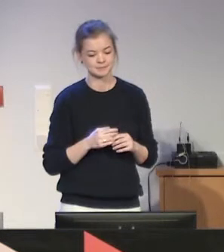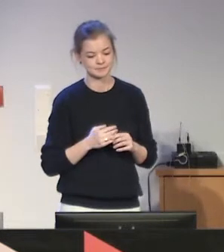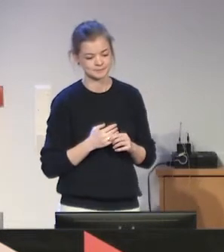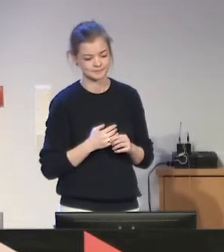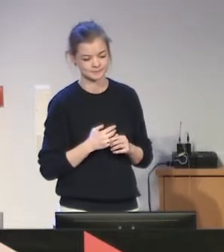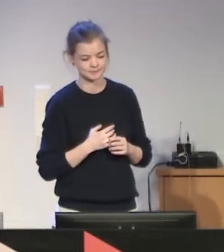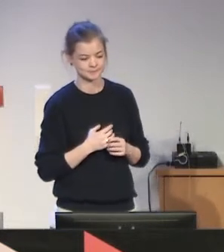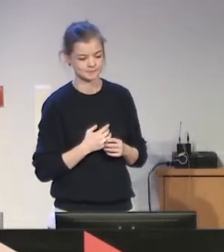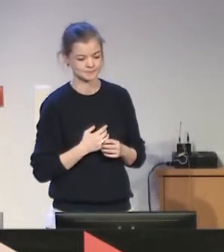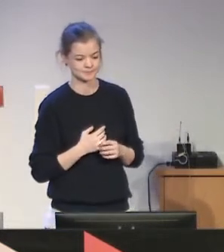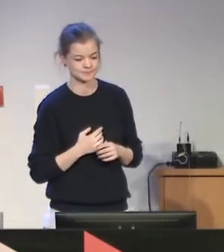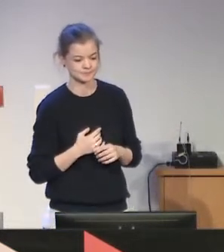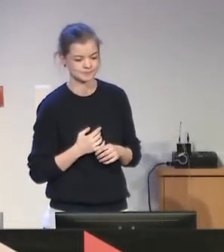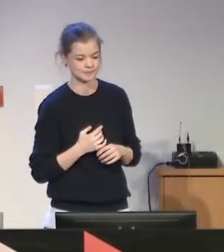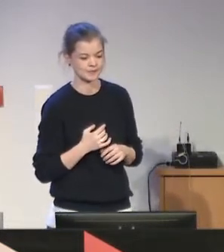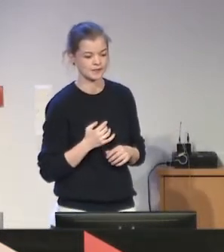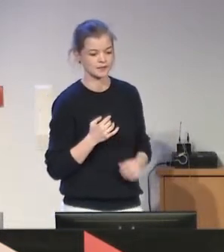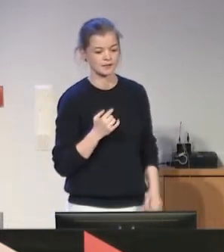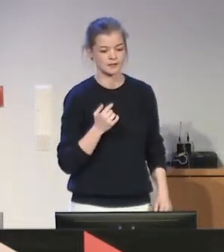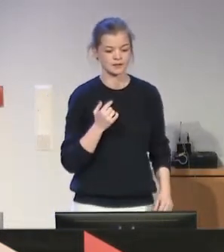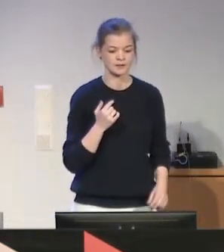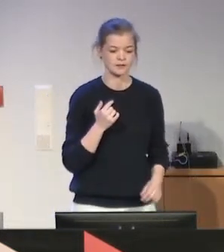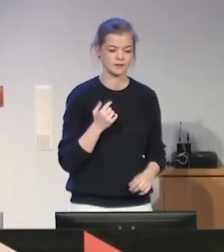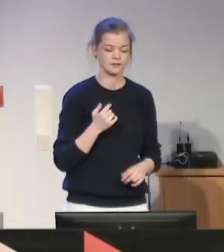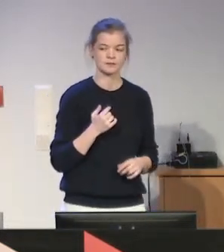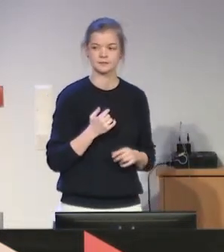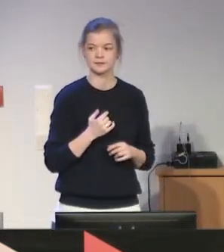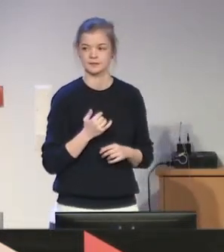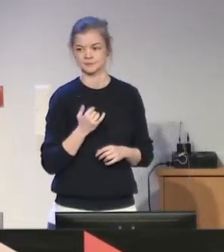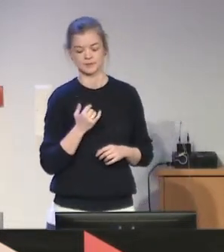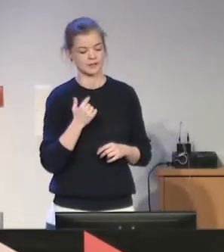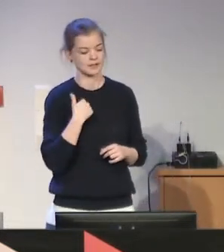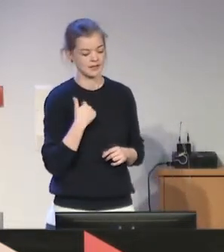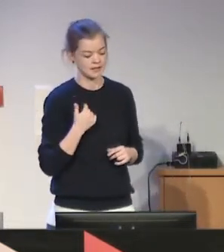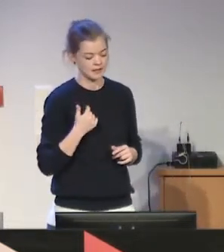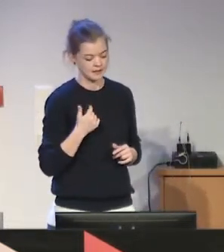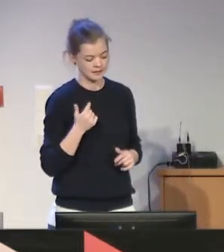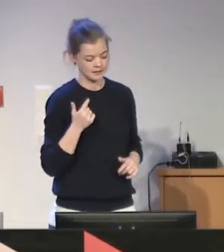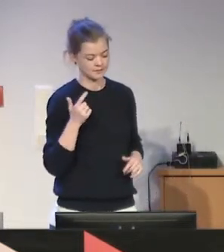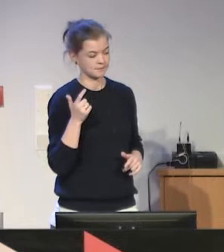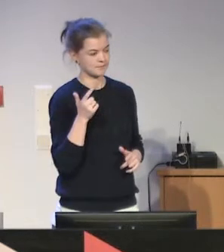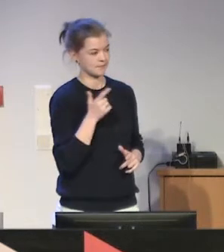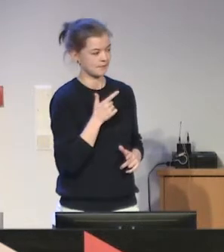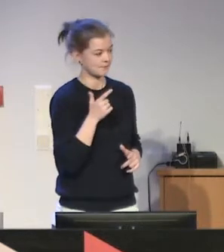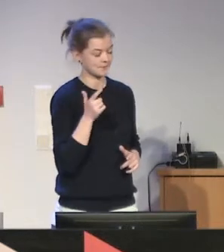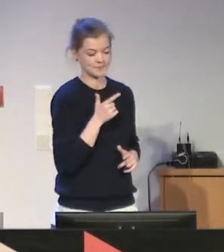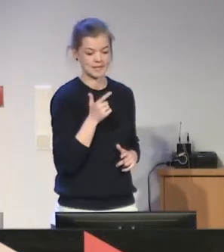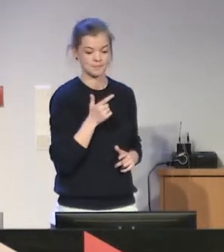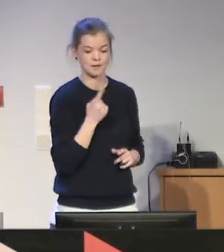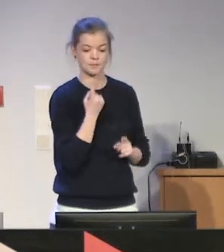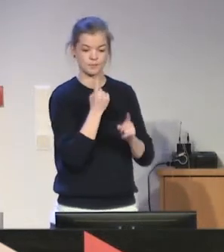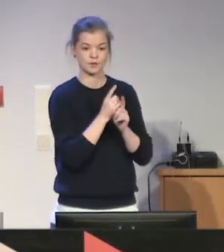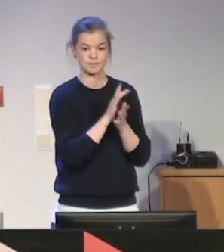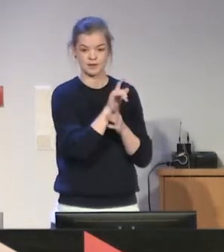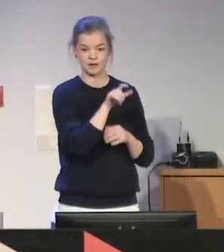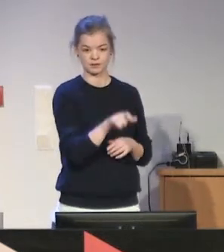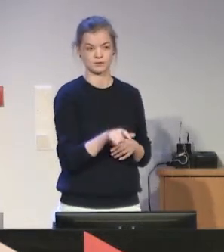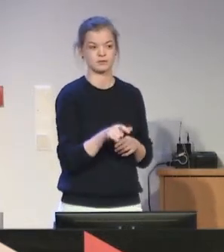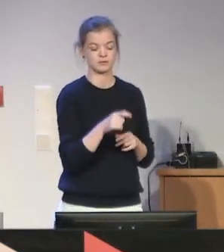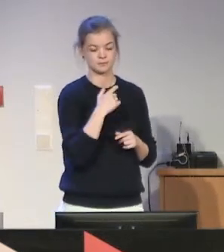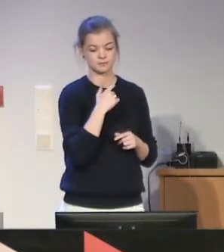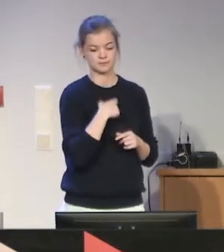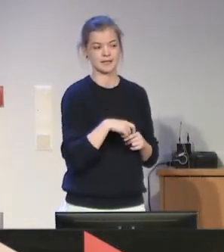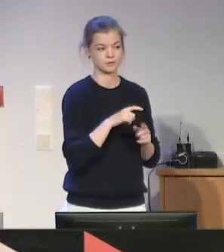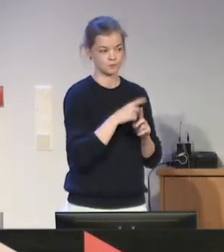using a lot his bodies in the room, his body in the room. And I started to